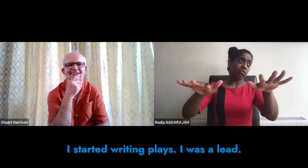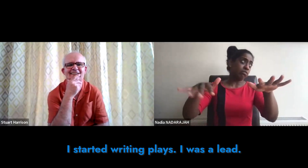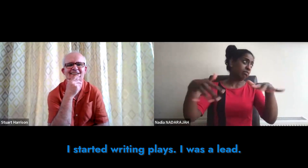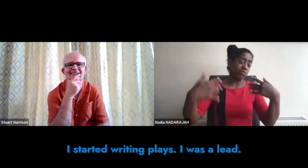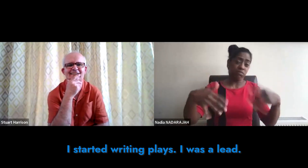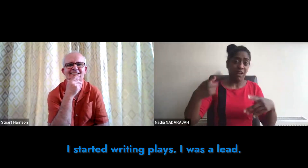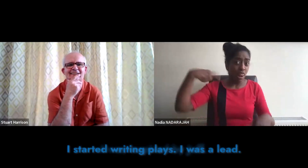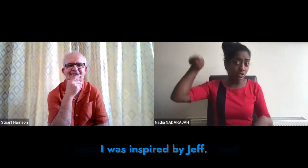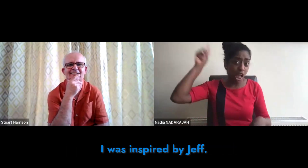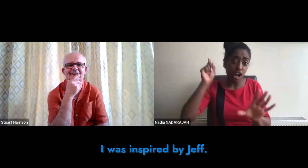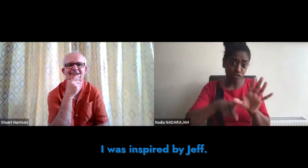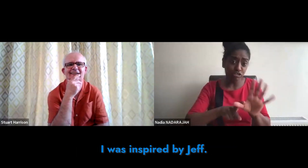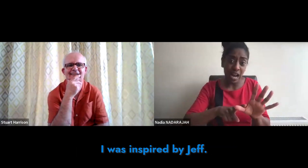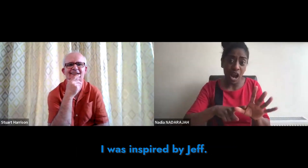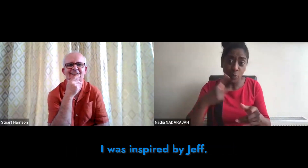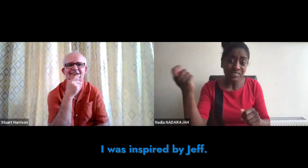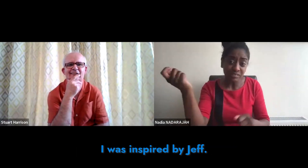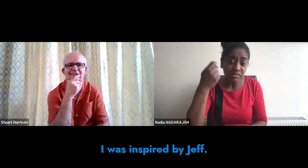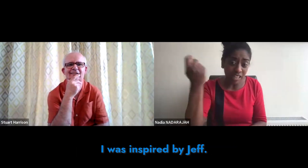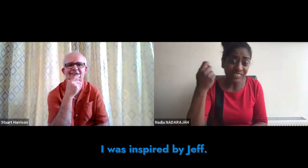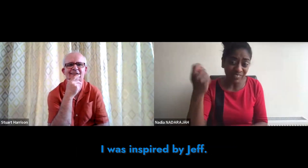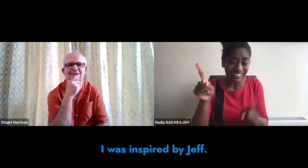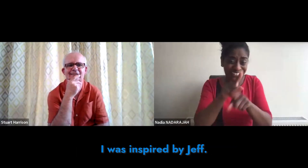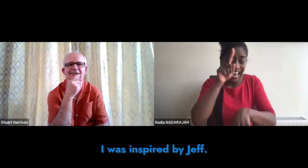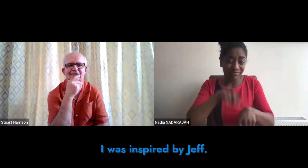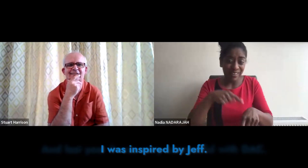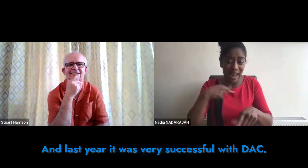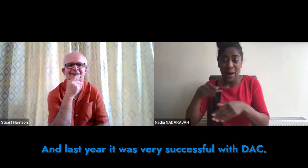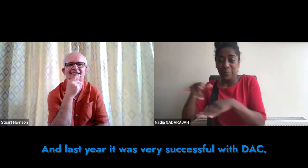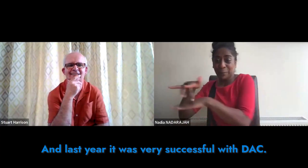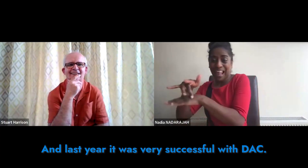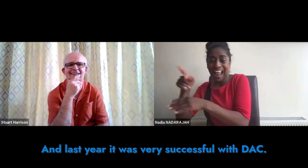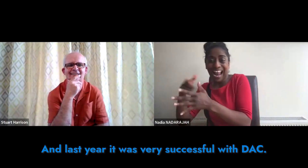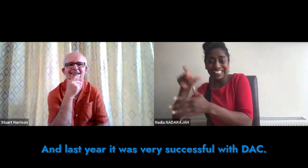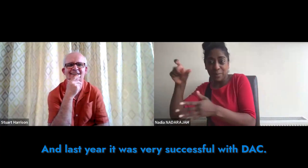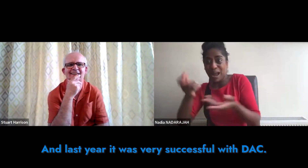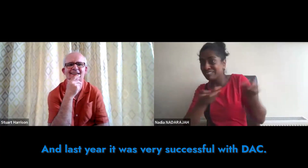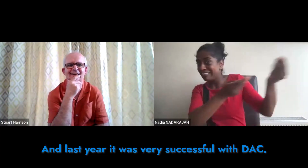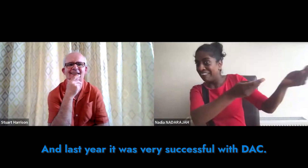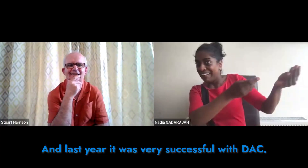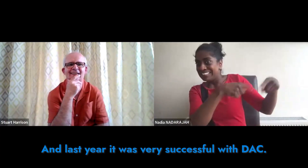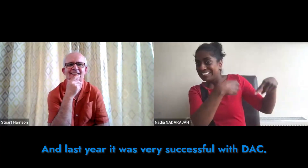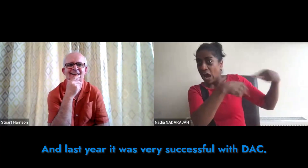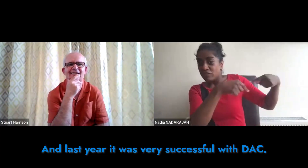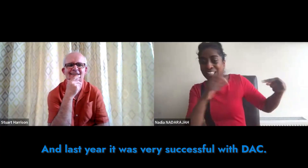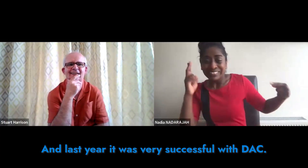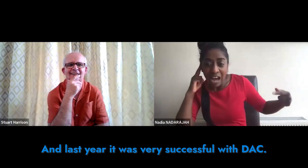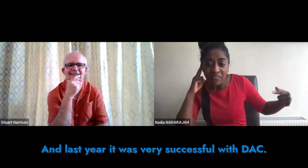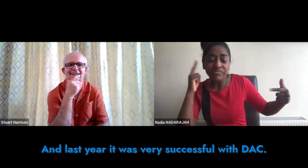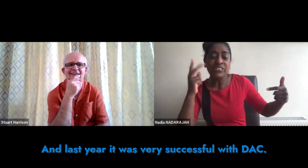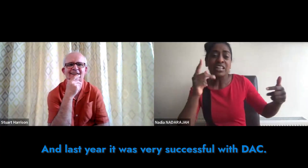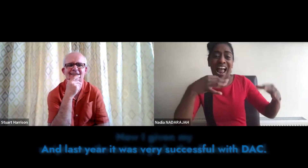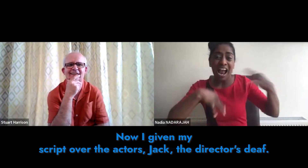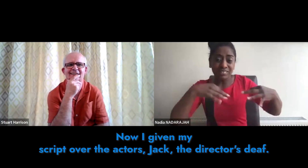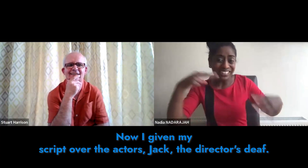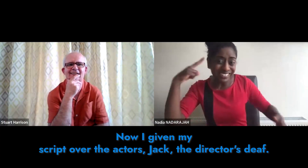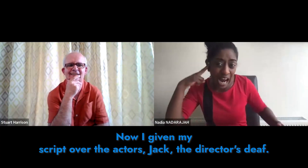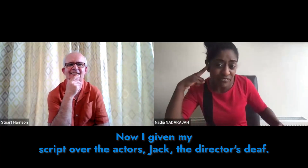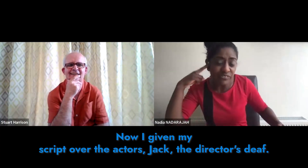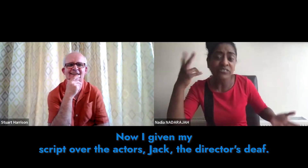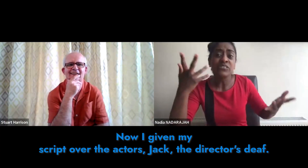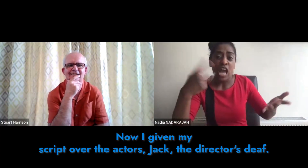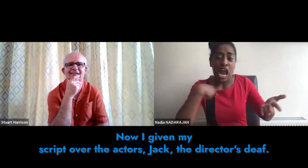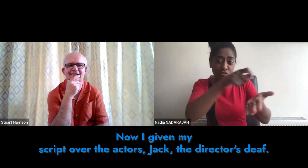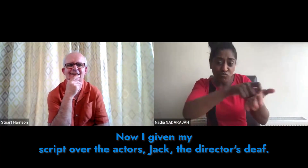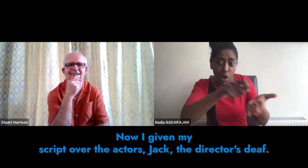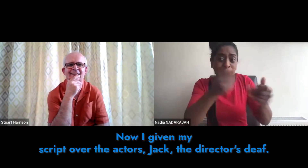a lead. I was inspired by Jeff, and last year it was very successful with the AC. Now I'd given